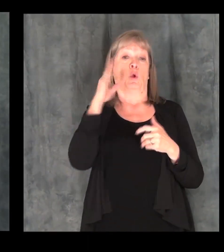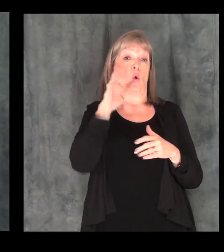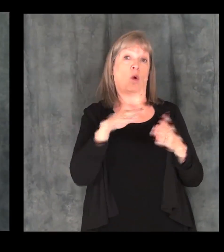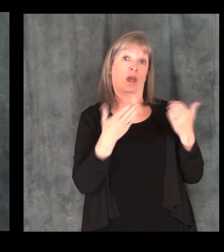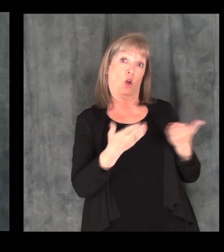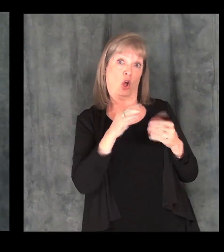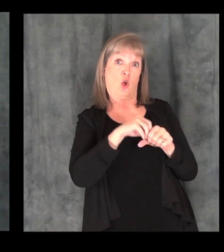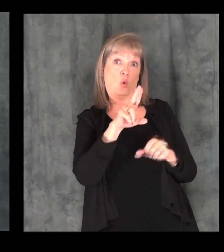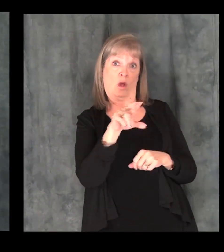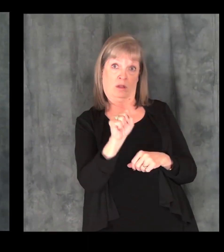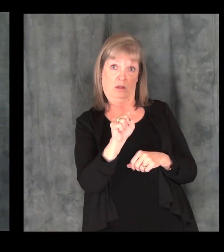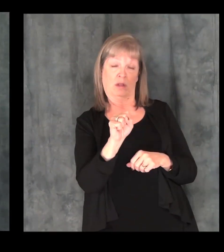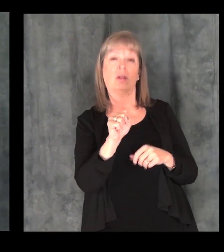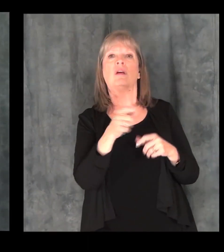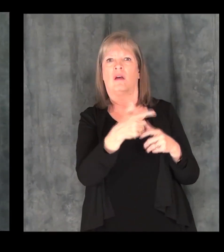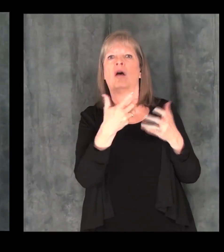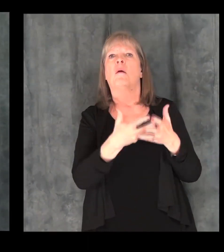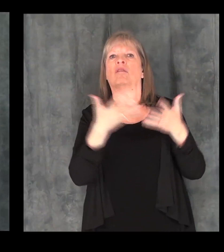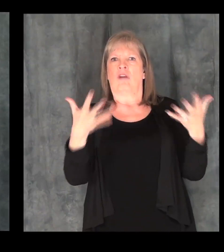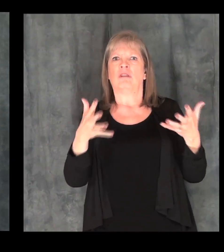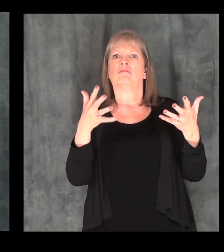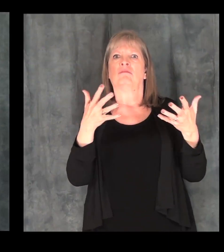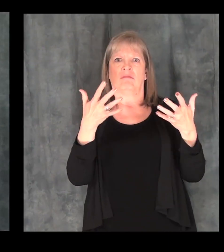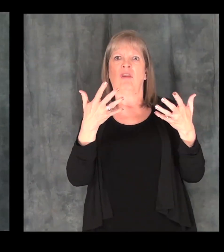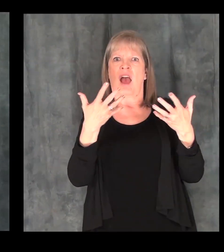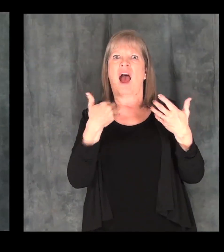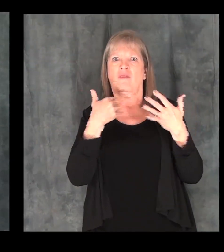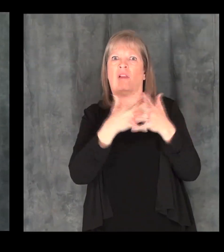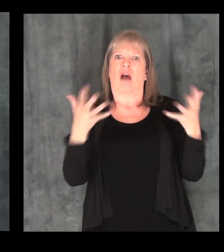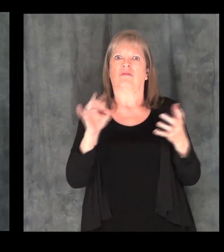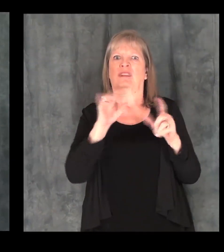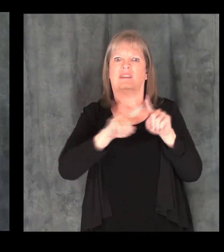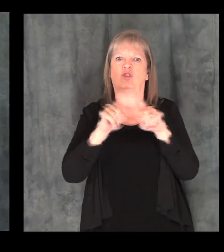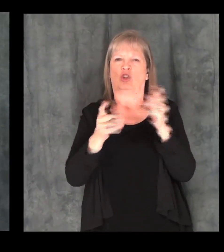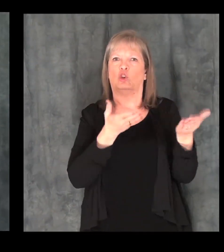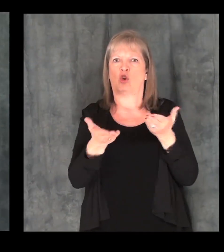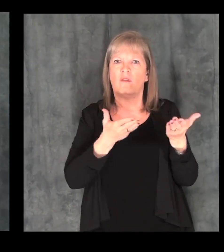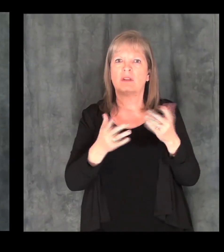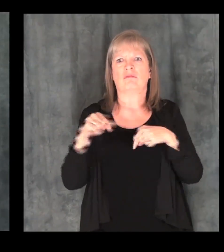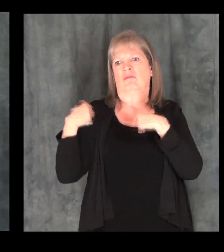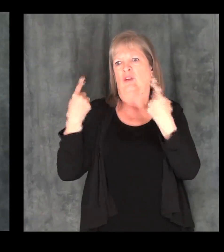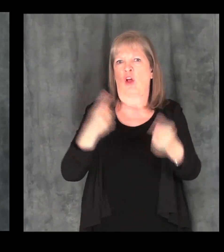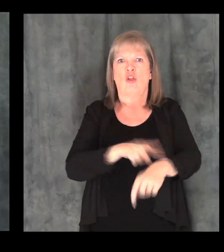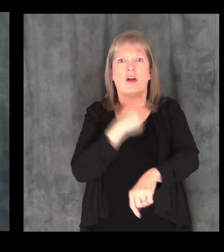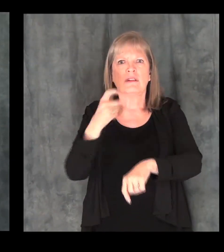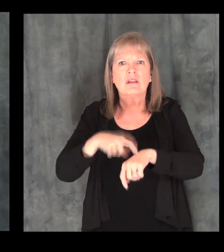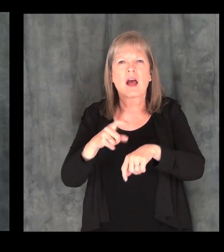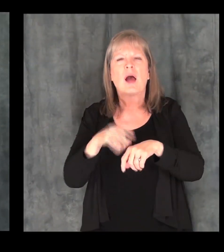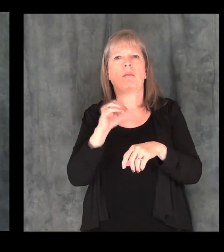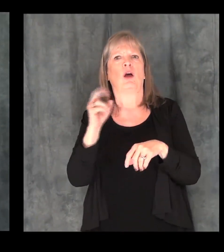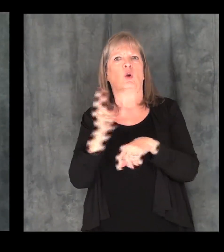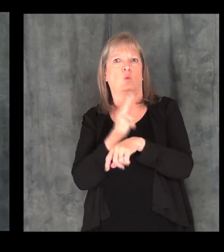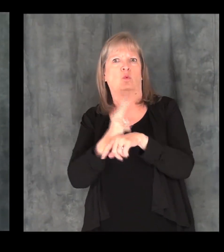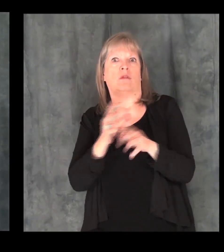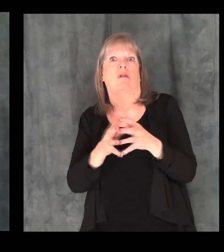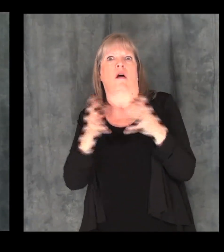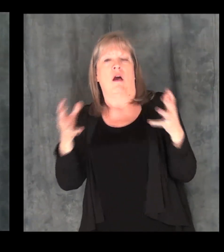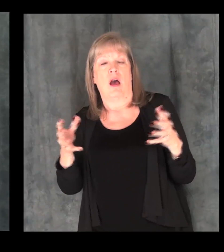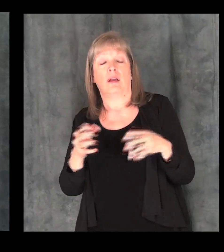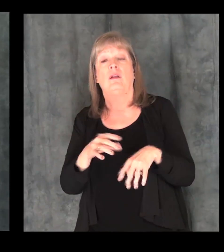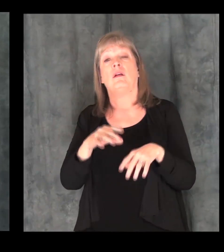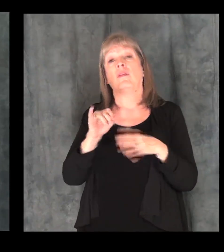services have been much better established and for a longer period of time, and they're much more widely used. The Australian